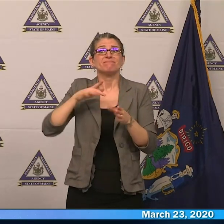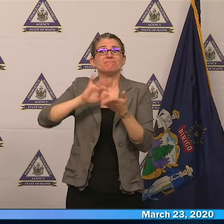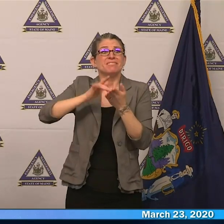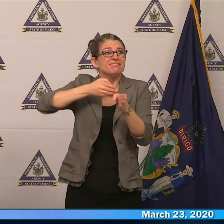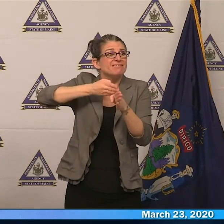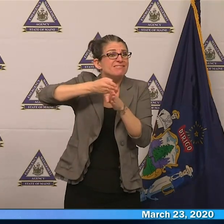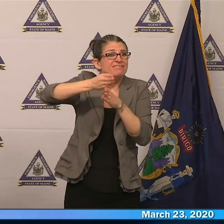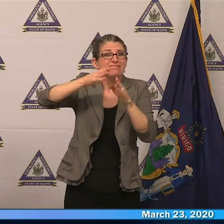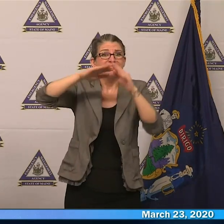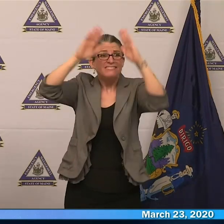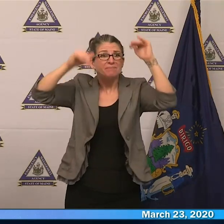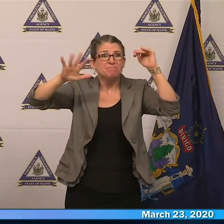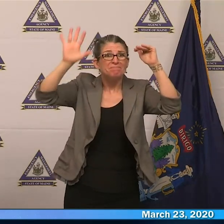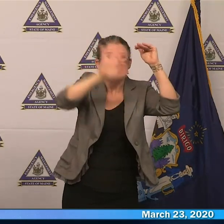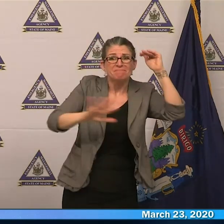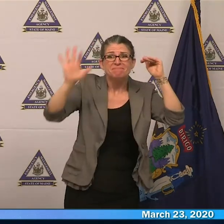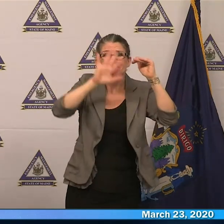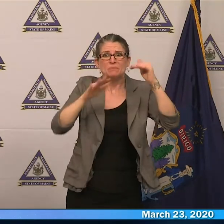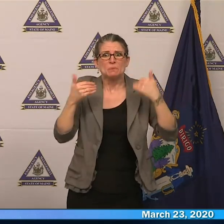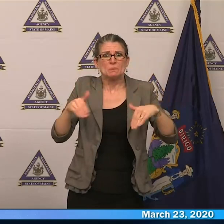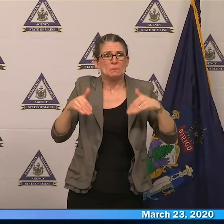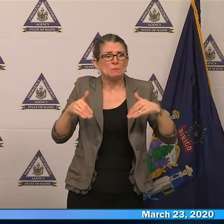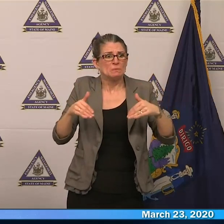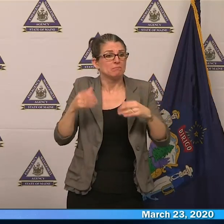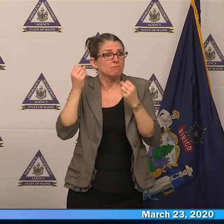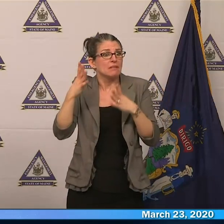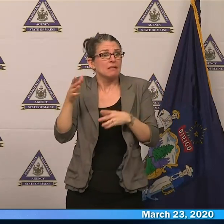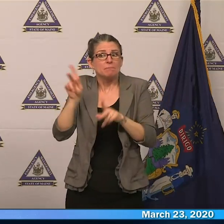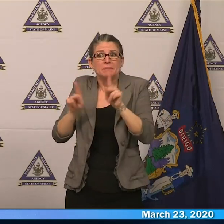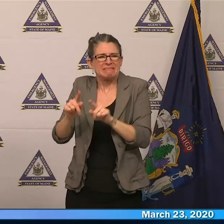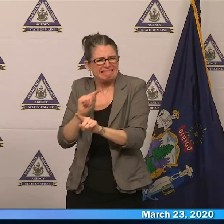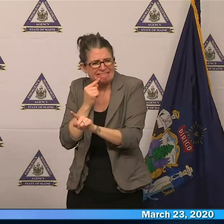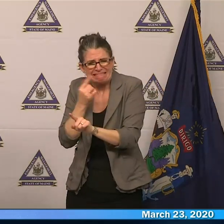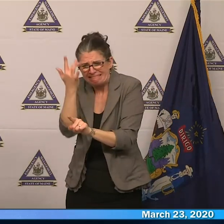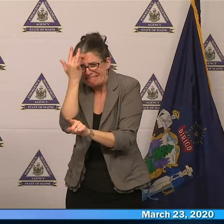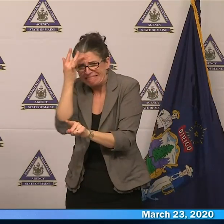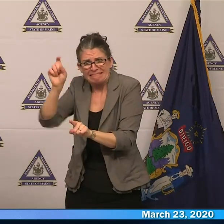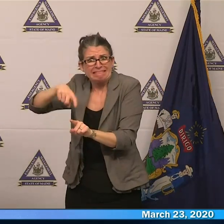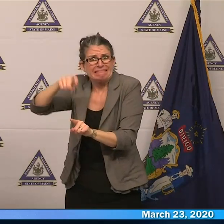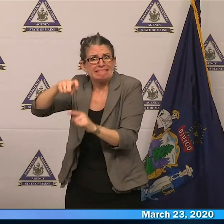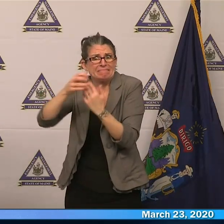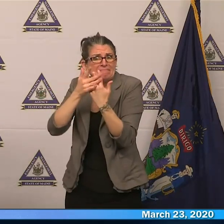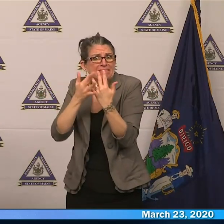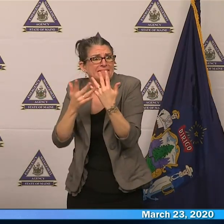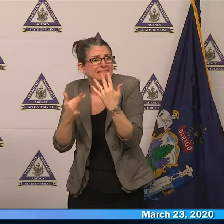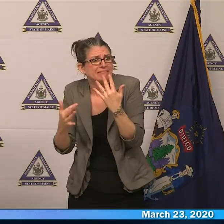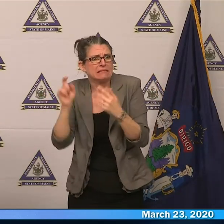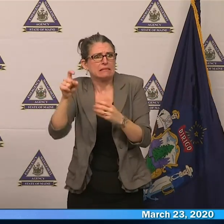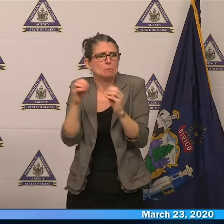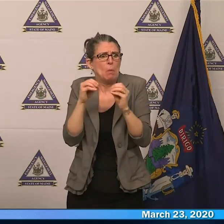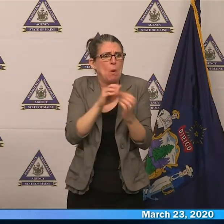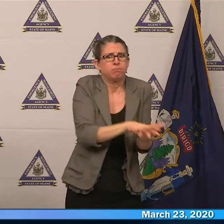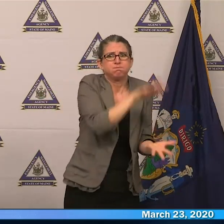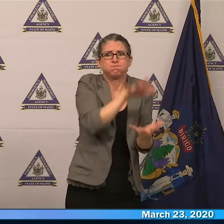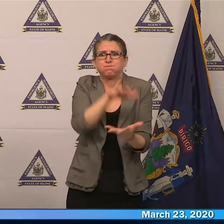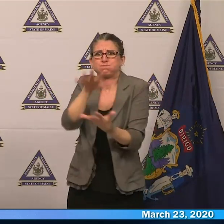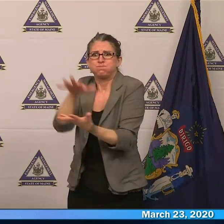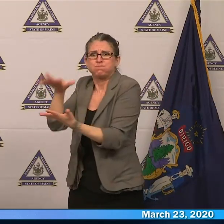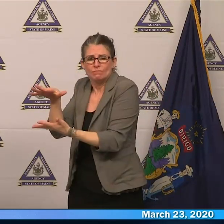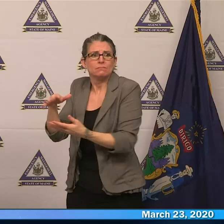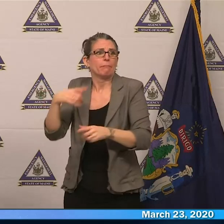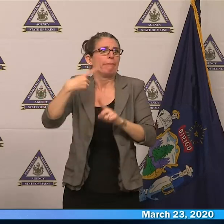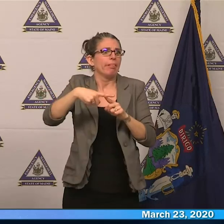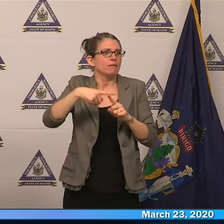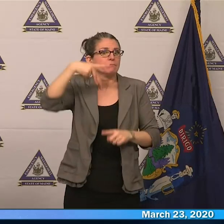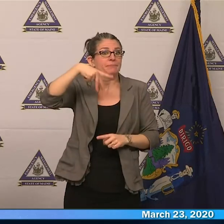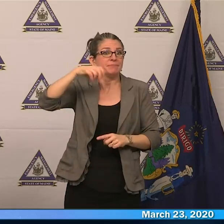ill people need to have all of the supports available. In some cases, it's protective equipment. In other cases, it's a supply of